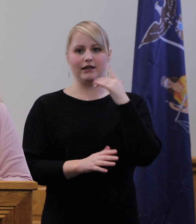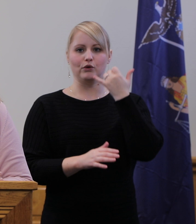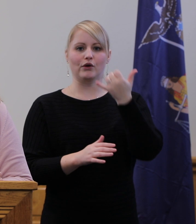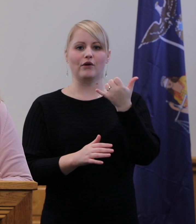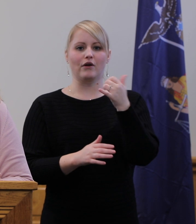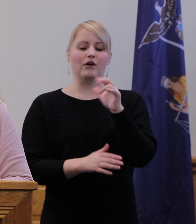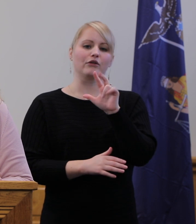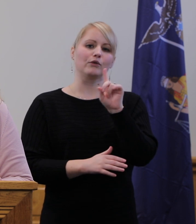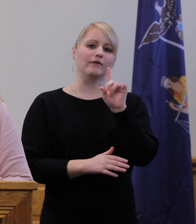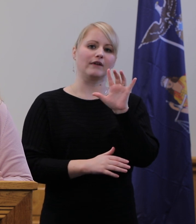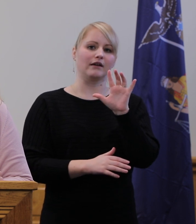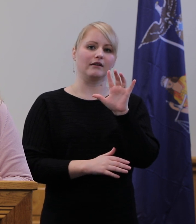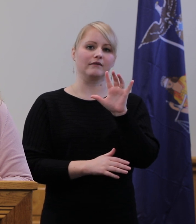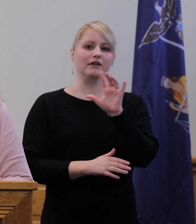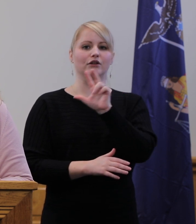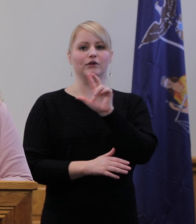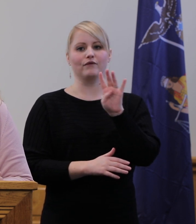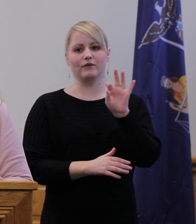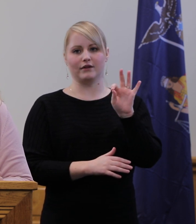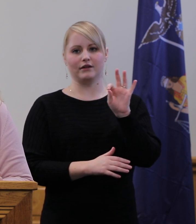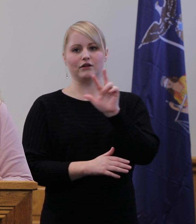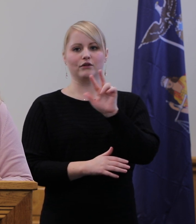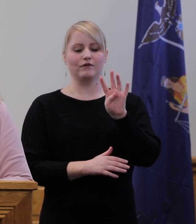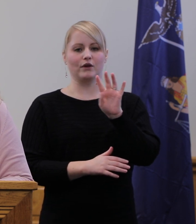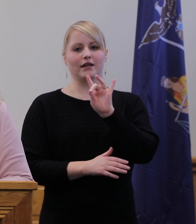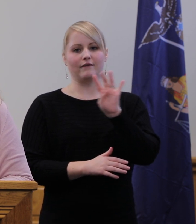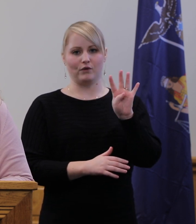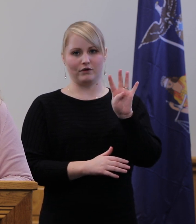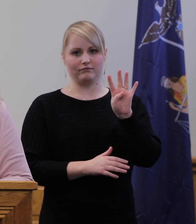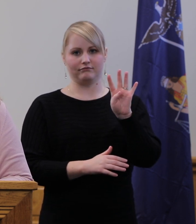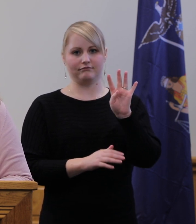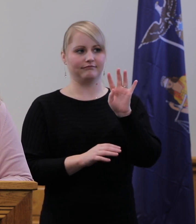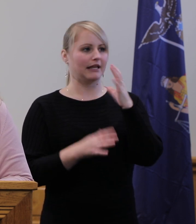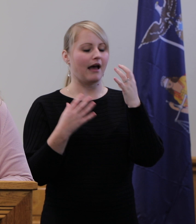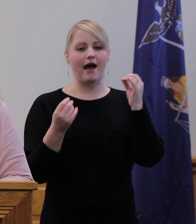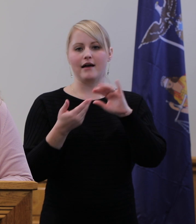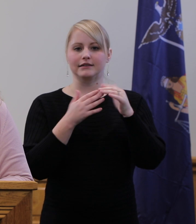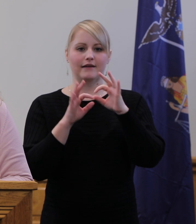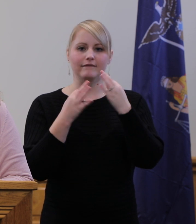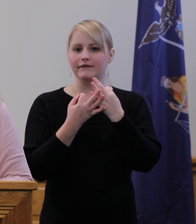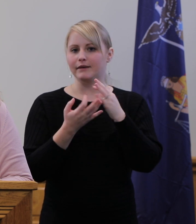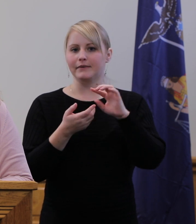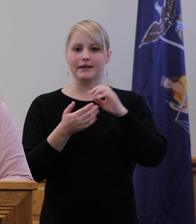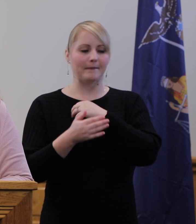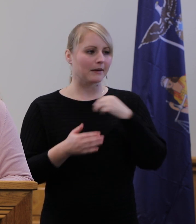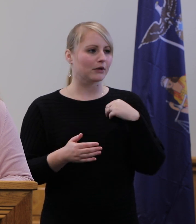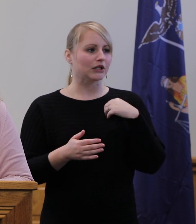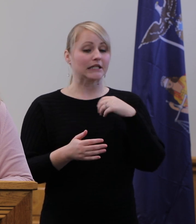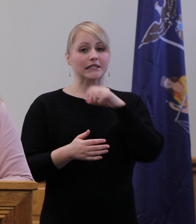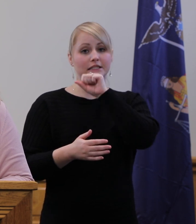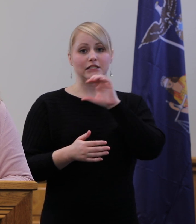315-349-3484. Nominations can come from friends, neighbors, out-of-town family members, or even the senior